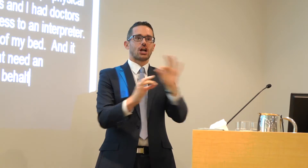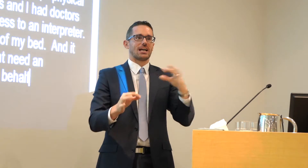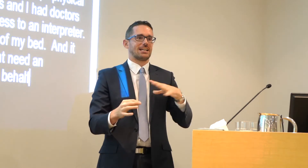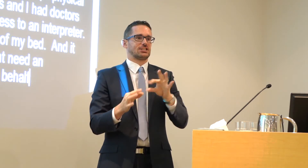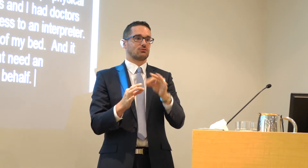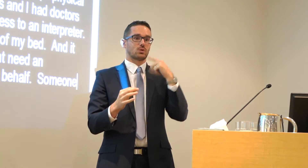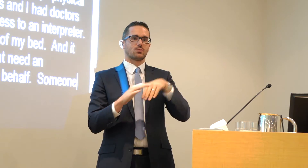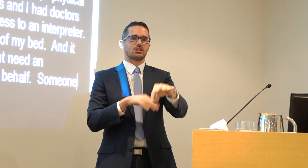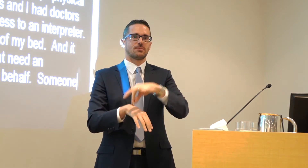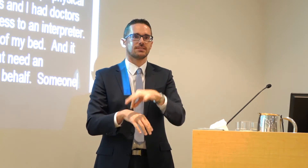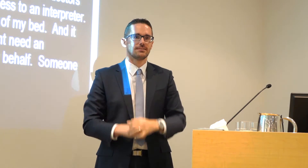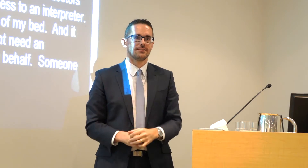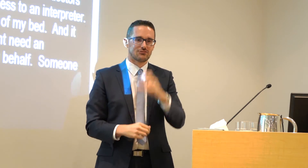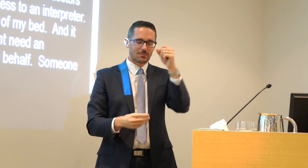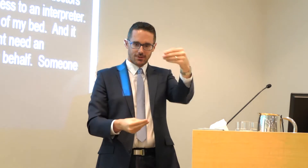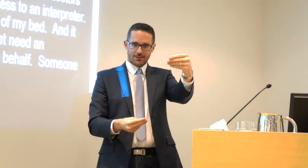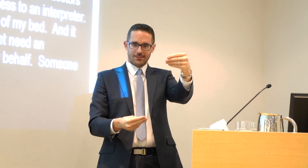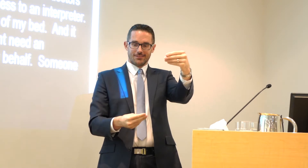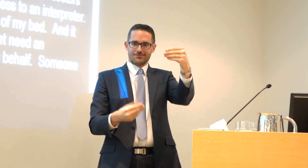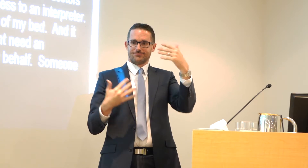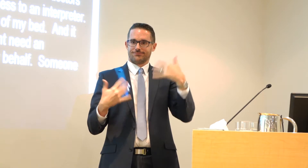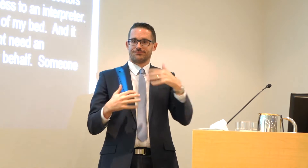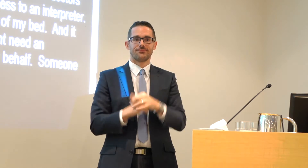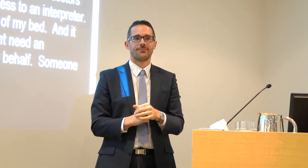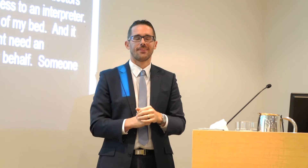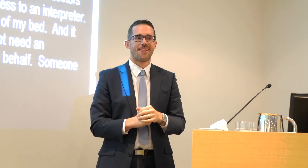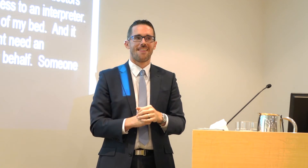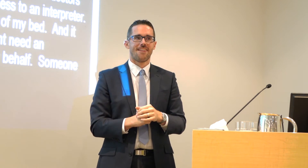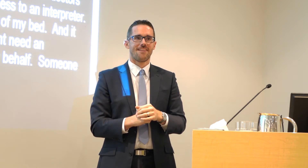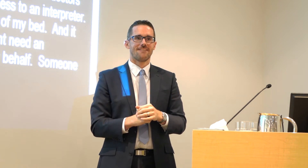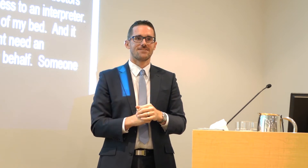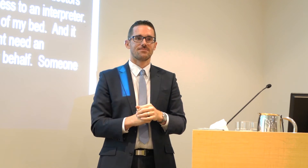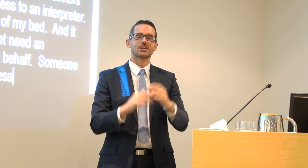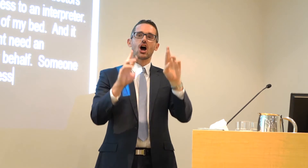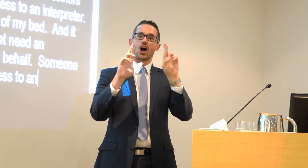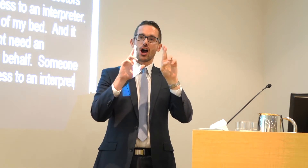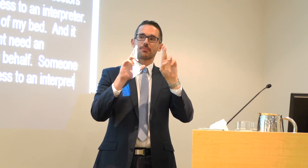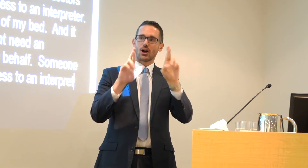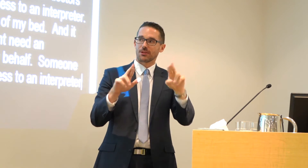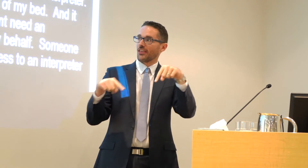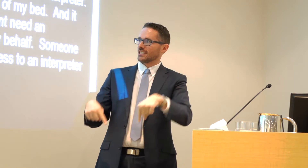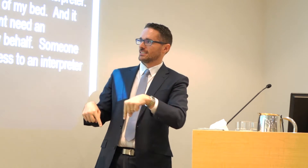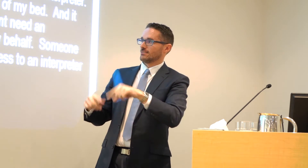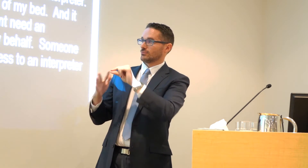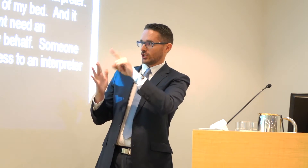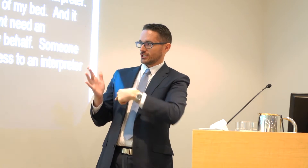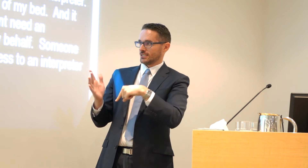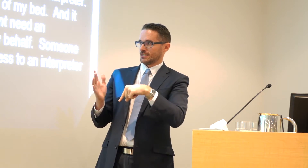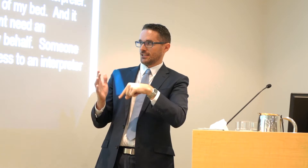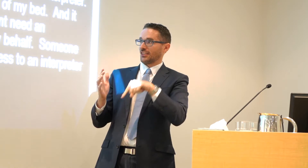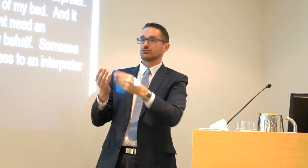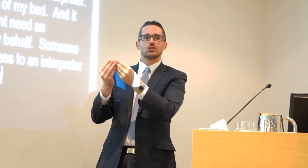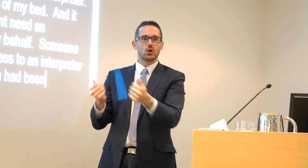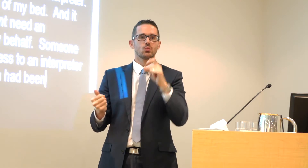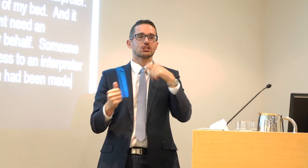decided on my behalf I did not need access to an interpreter when I was in hospital. I couldn't believe that decision had been made.